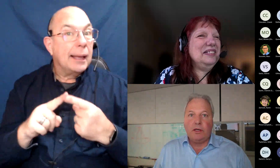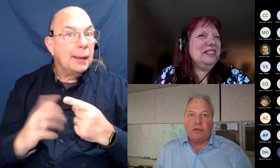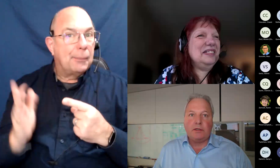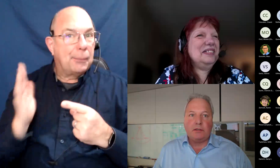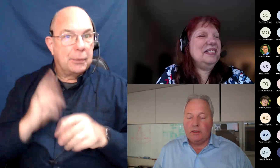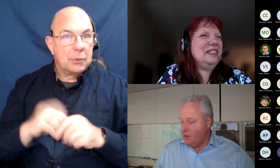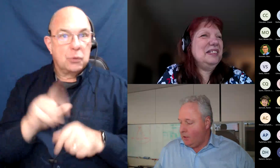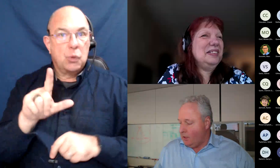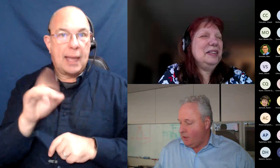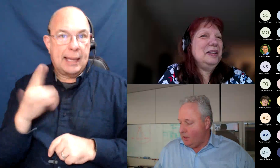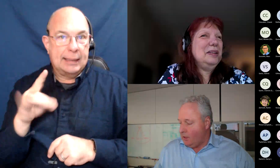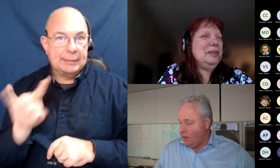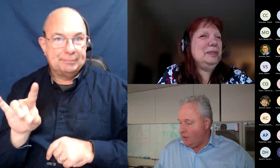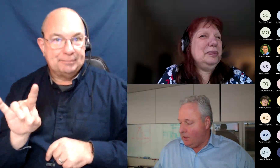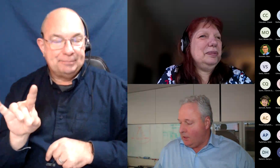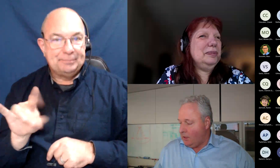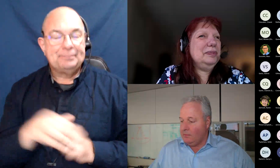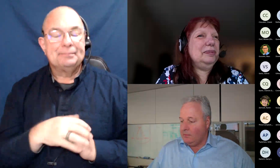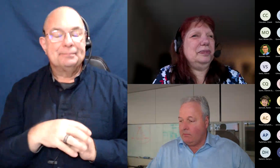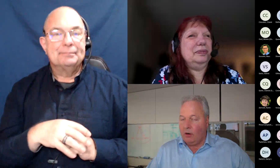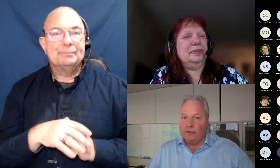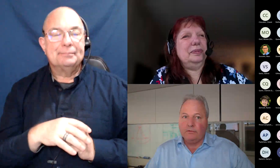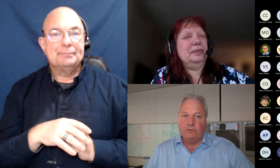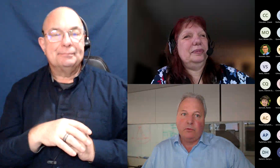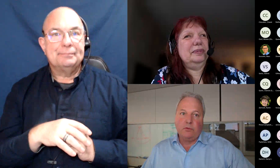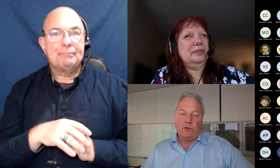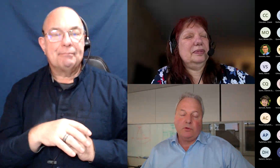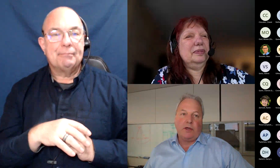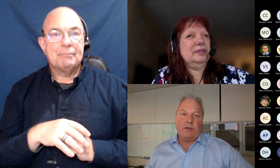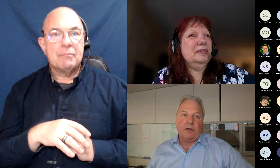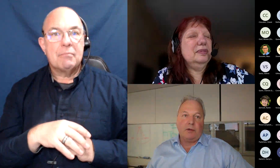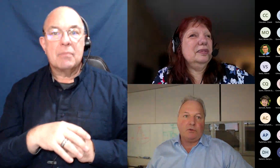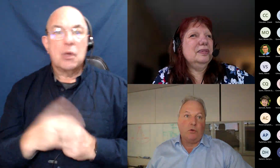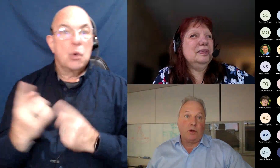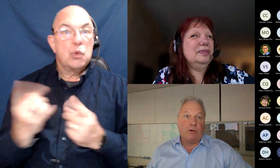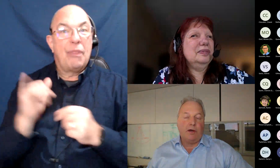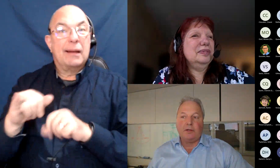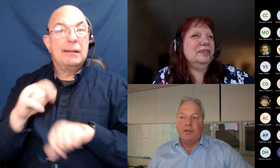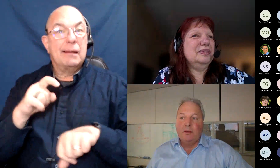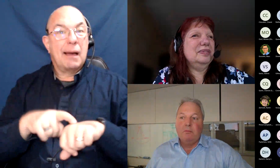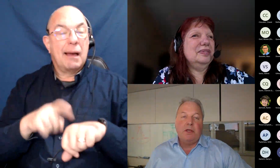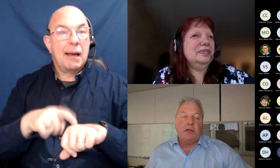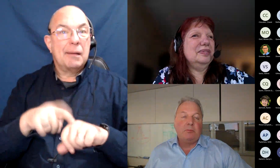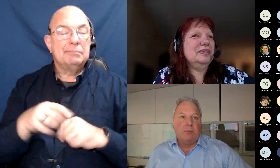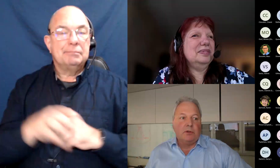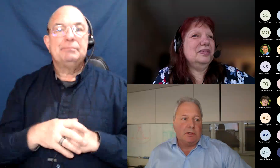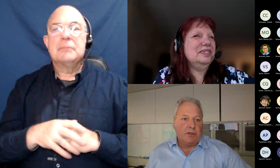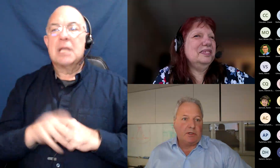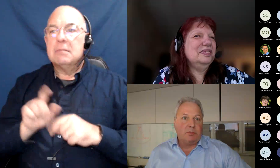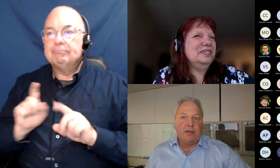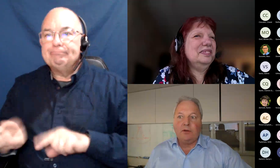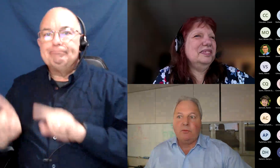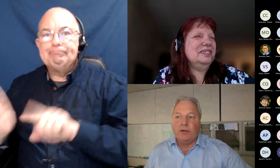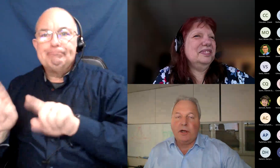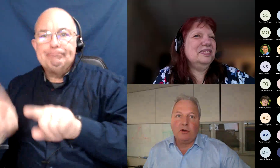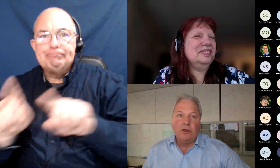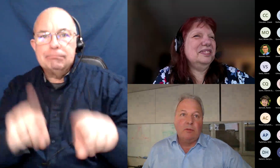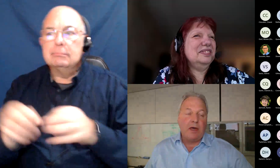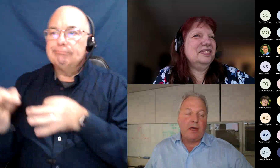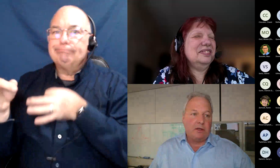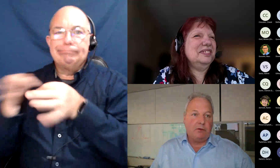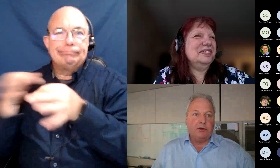in 2018, and part of what we were doing at the time was going around and meeting people and explaining